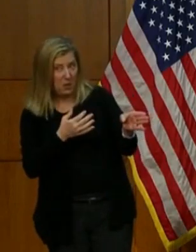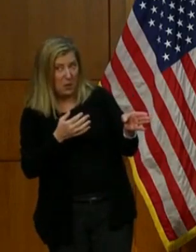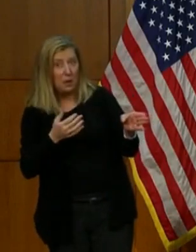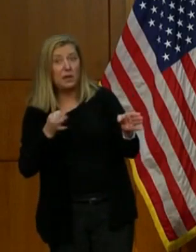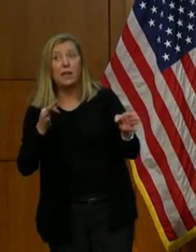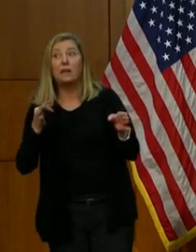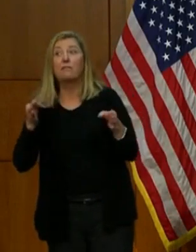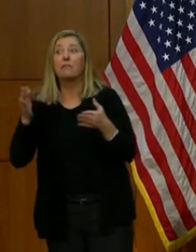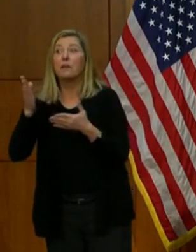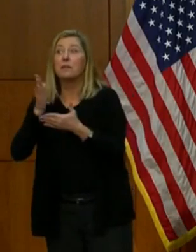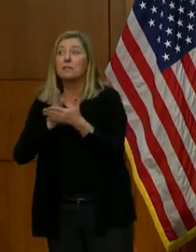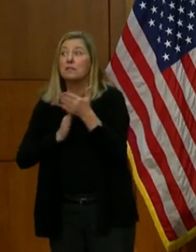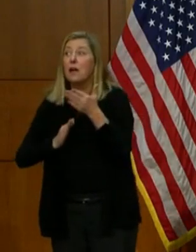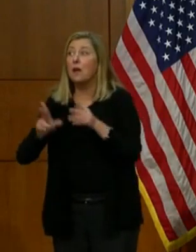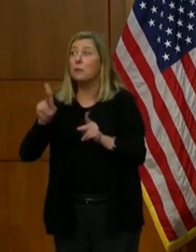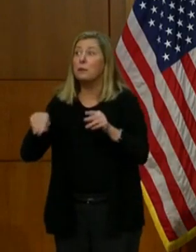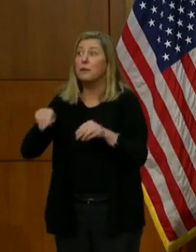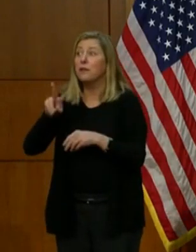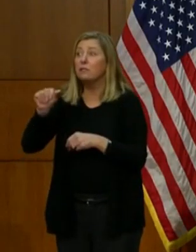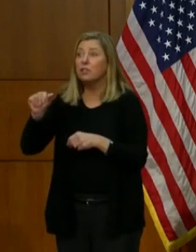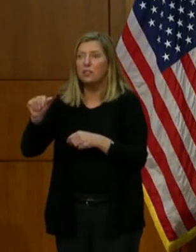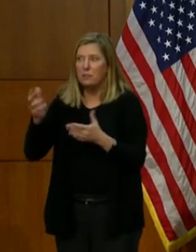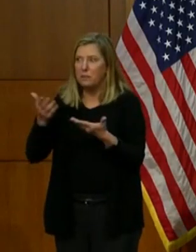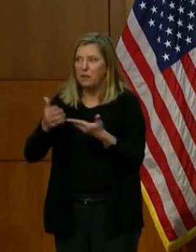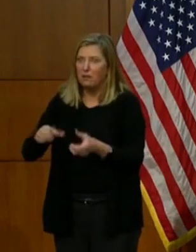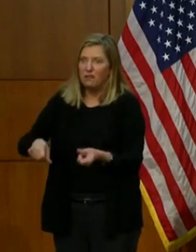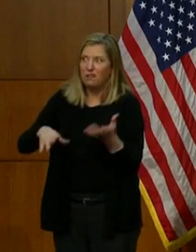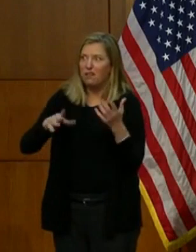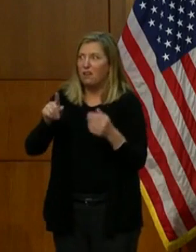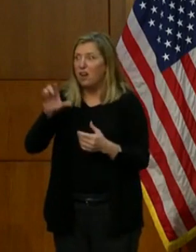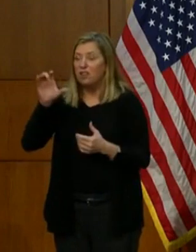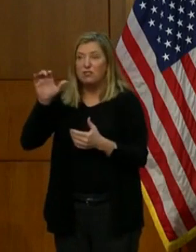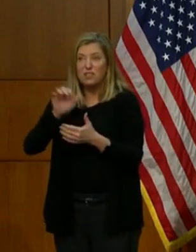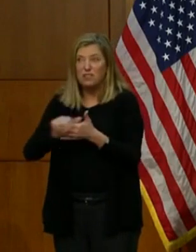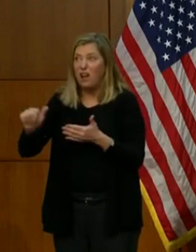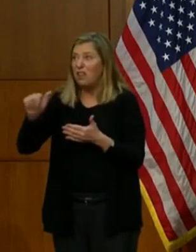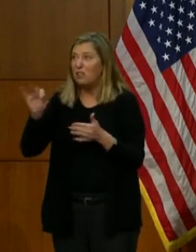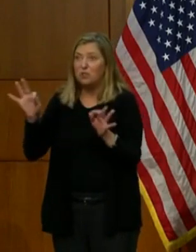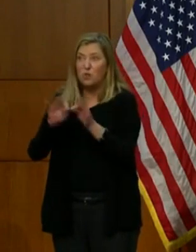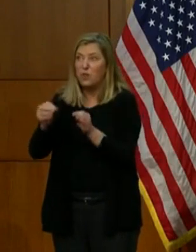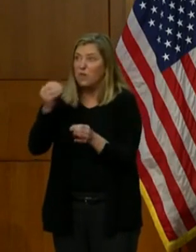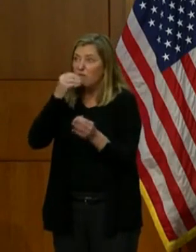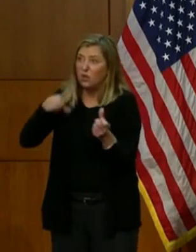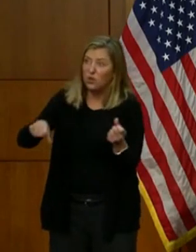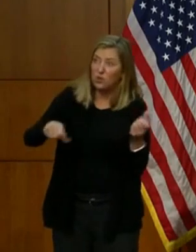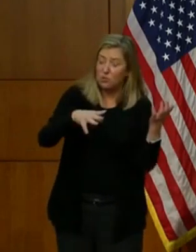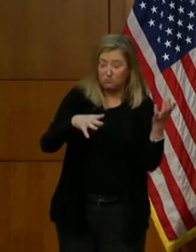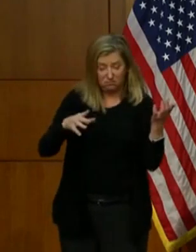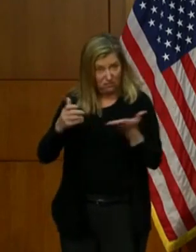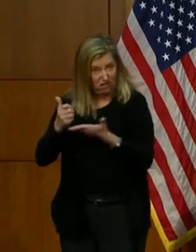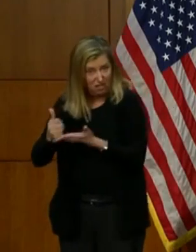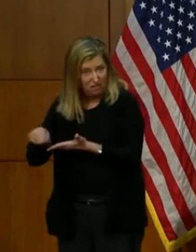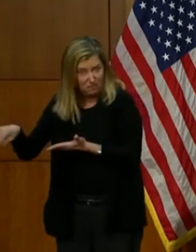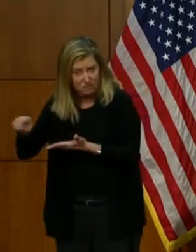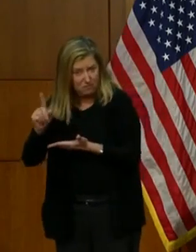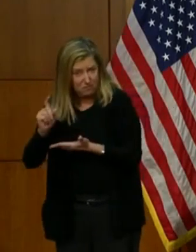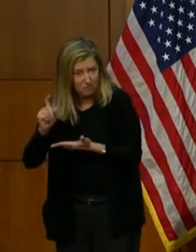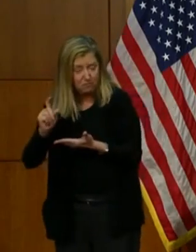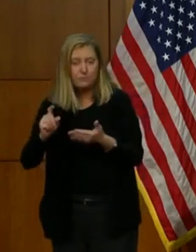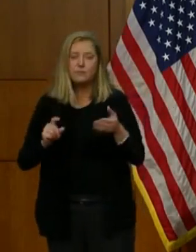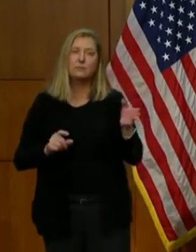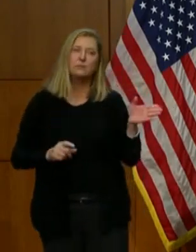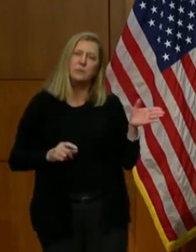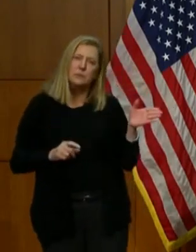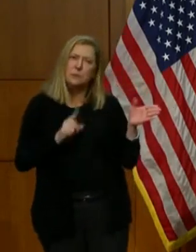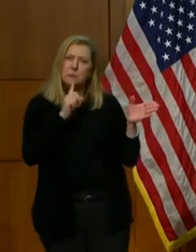lost hundreds of dollars may get some relief at this point? Well, there's different programs. There's small business,